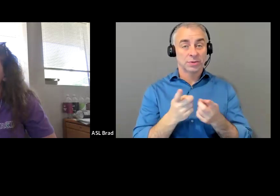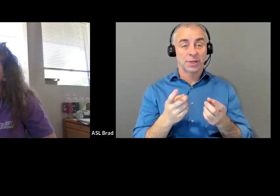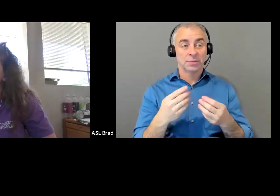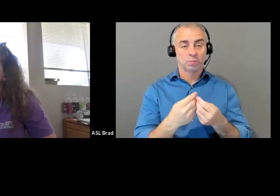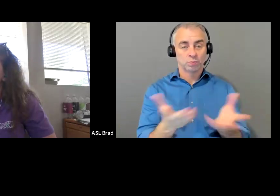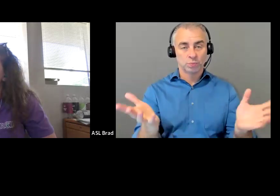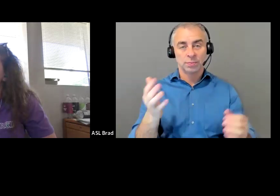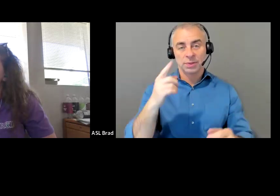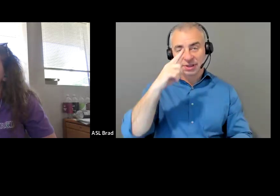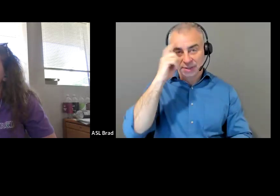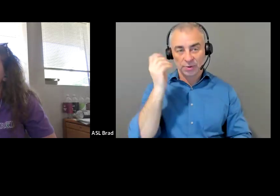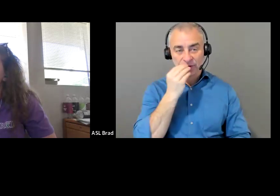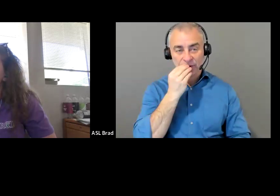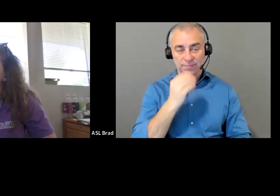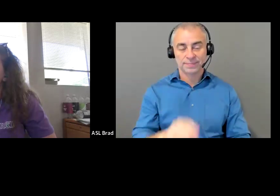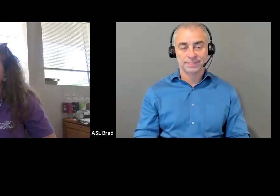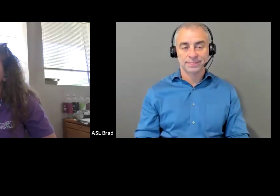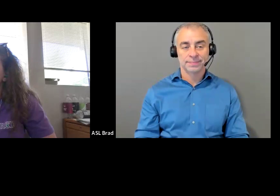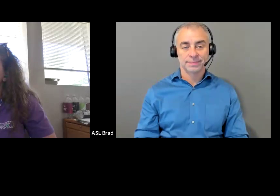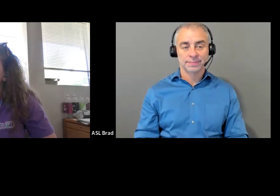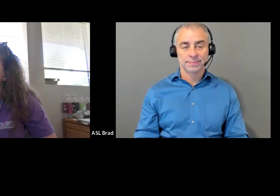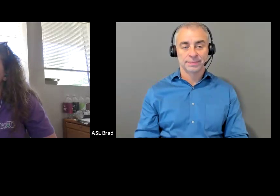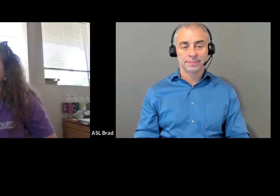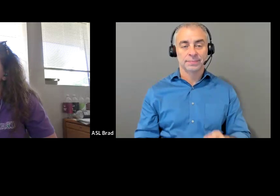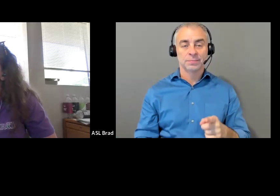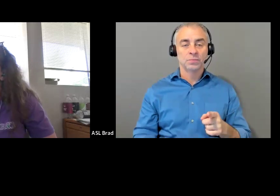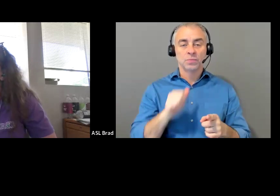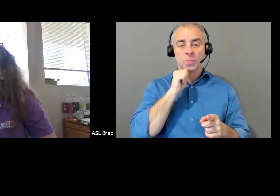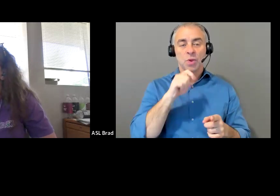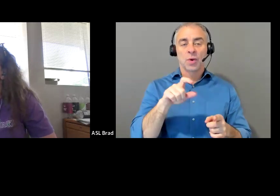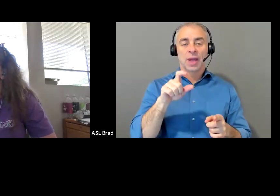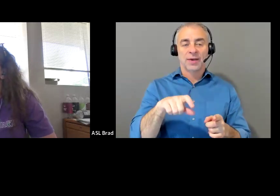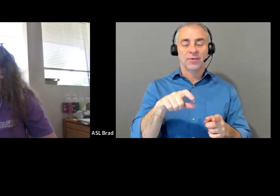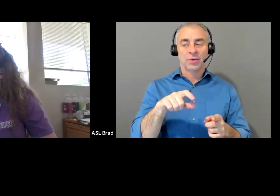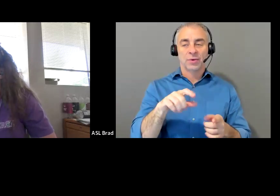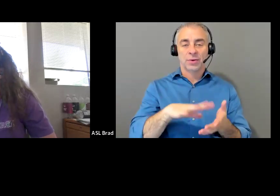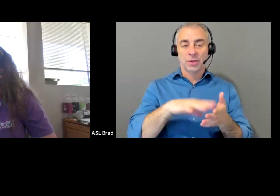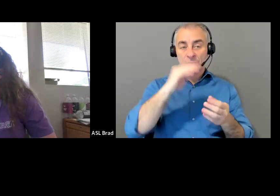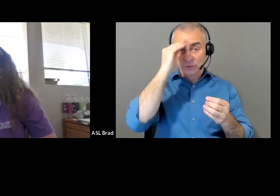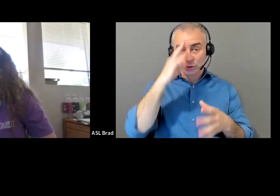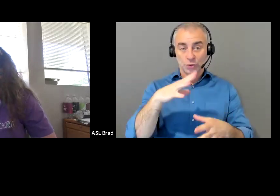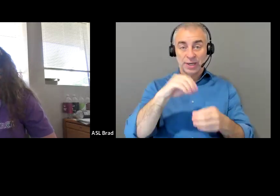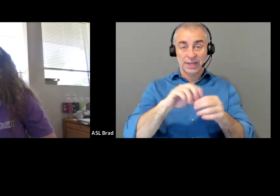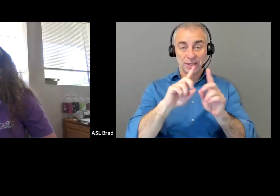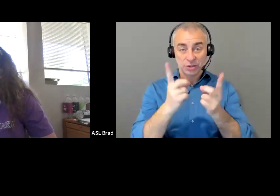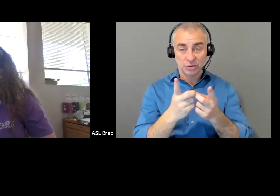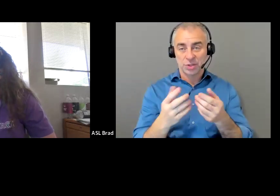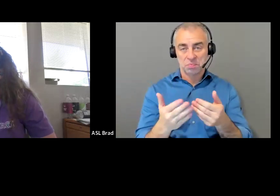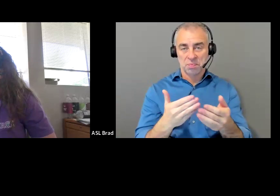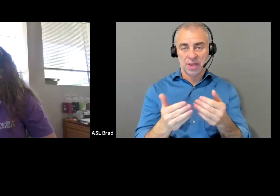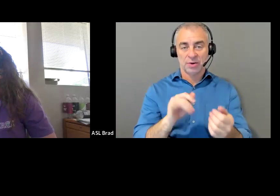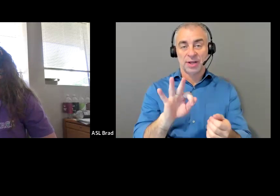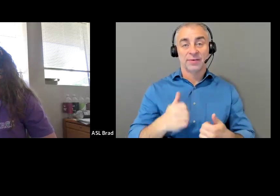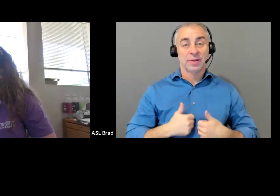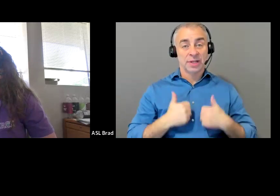meals where you don't necessarily have to be a student in the district, but if you live in the local area, you